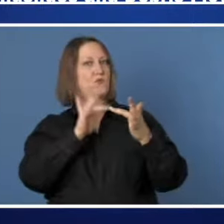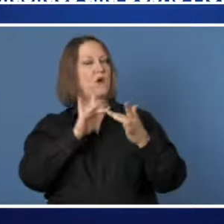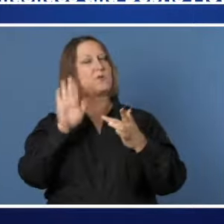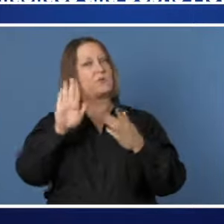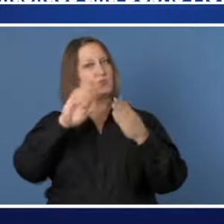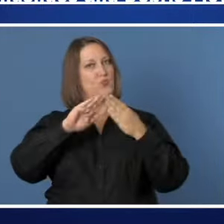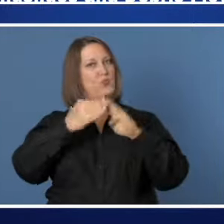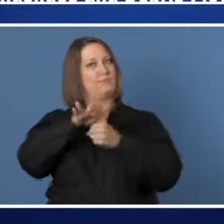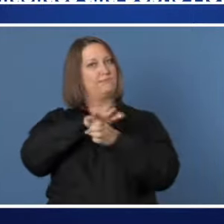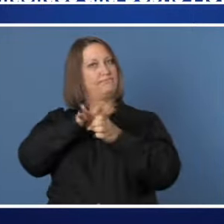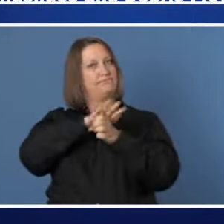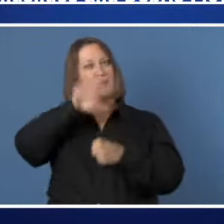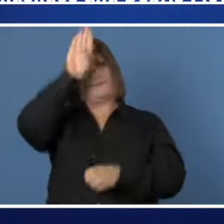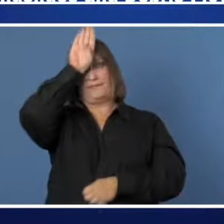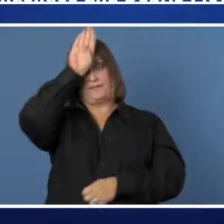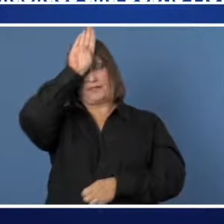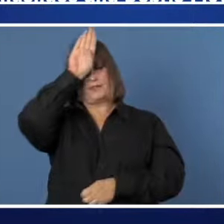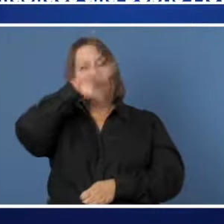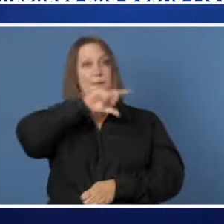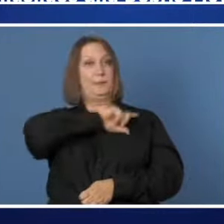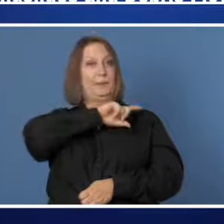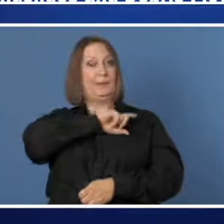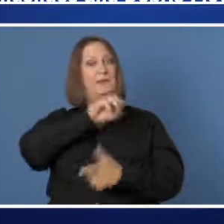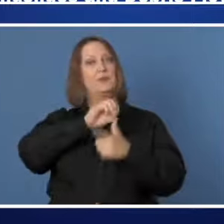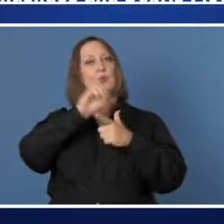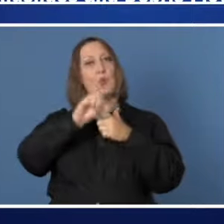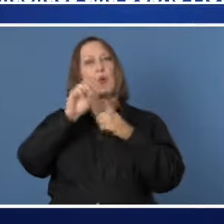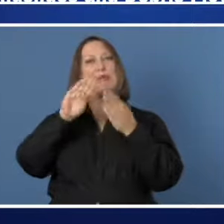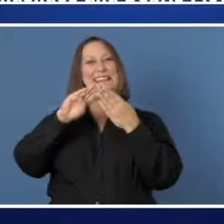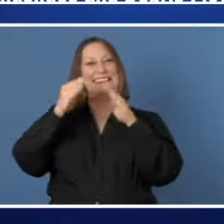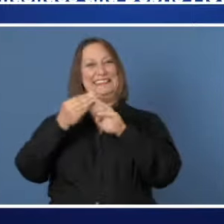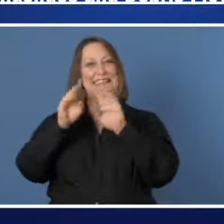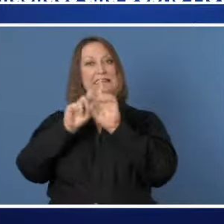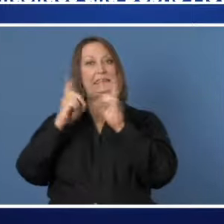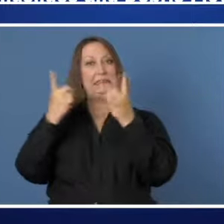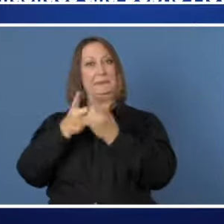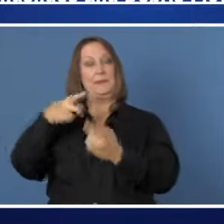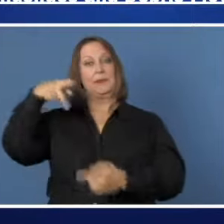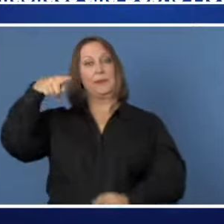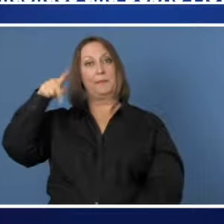Contact your local fire, police, or public works department.